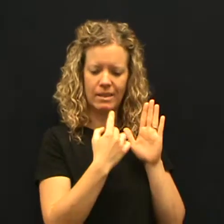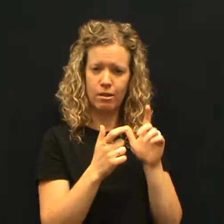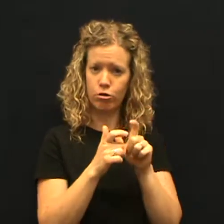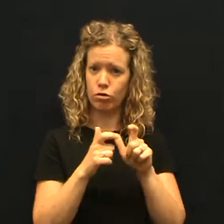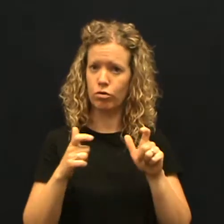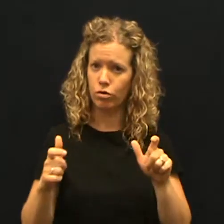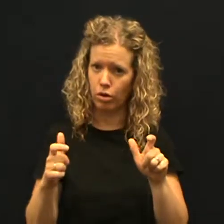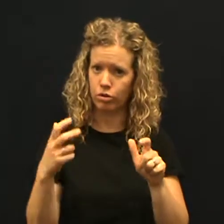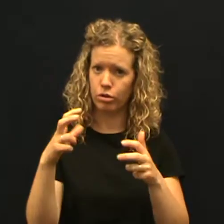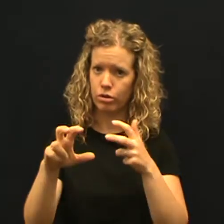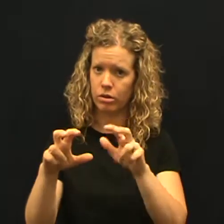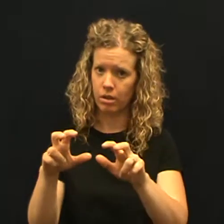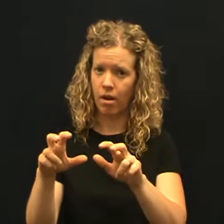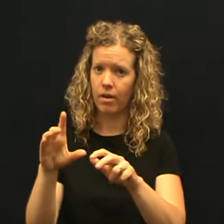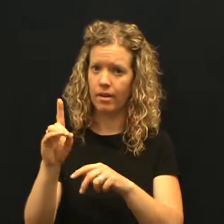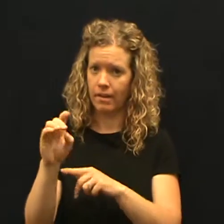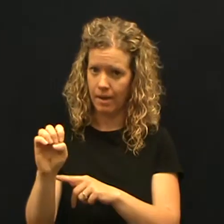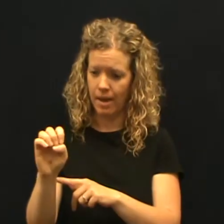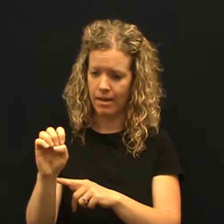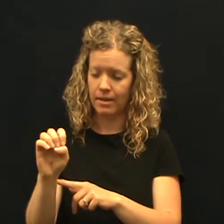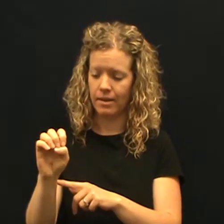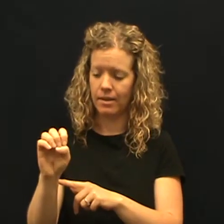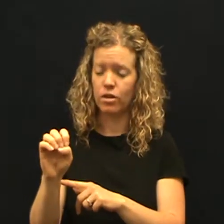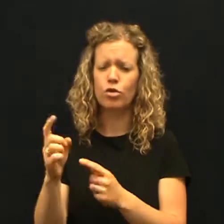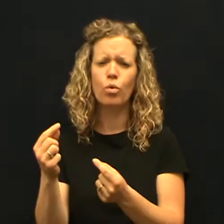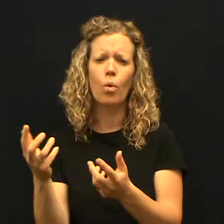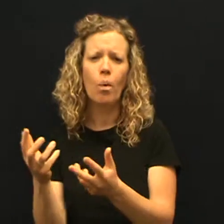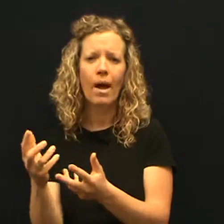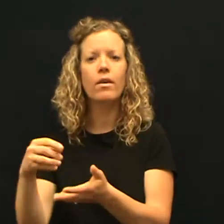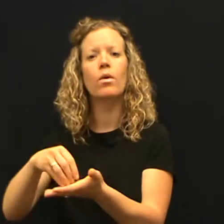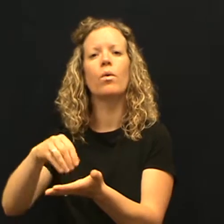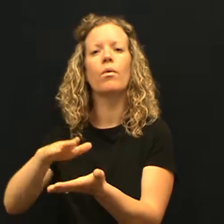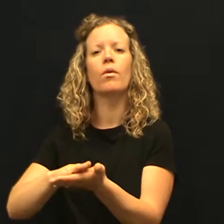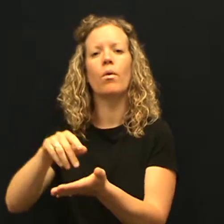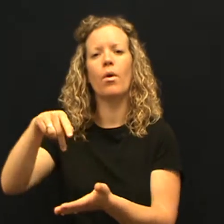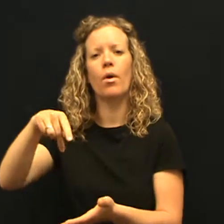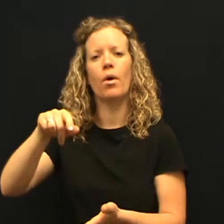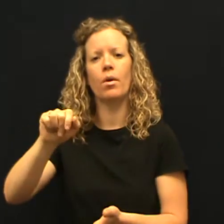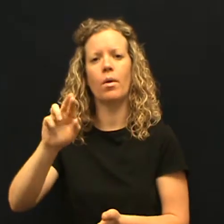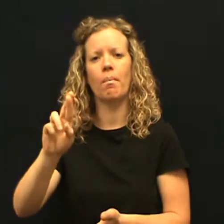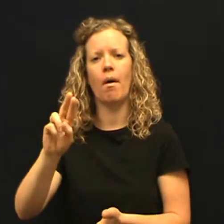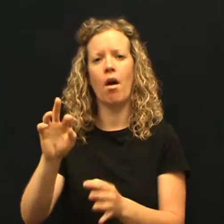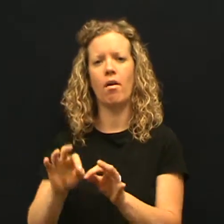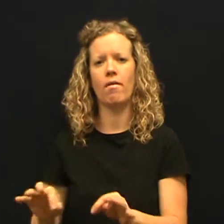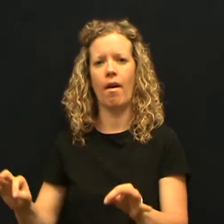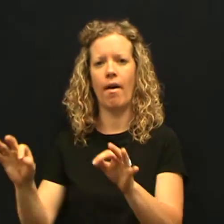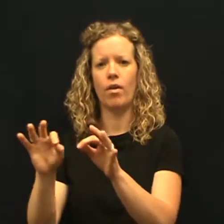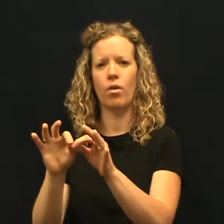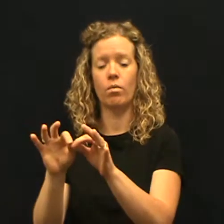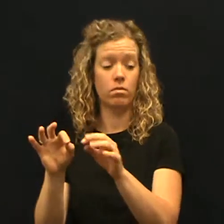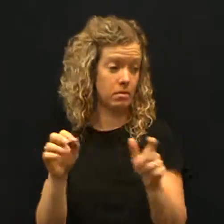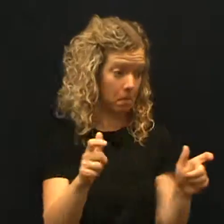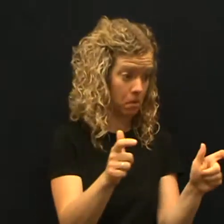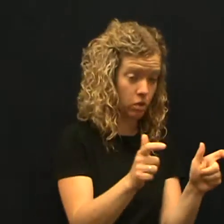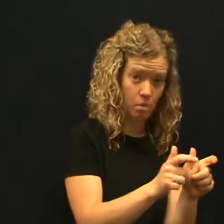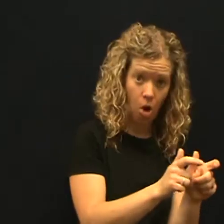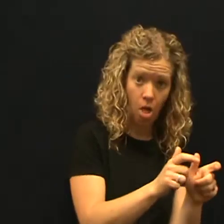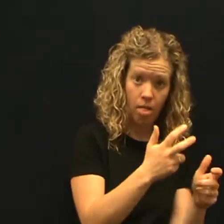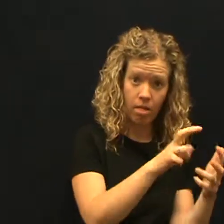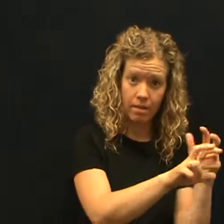Remember, for a large stock dividend, we record it at par value. If we accounted for this as a small stock dividend, we would record it at the